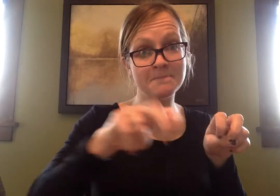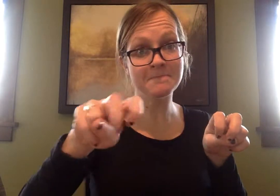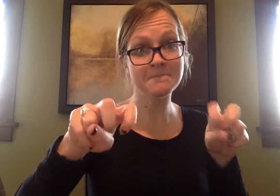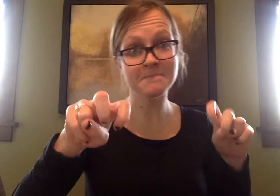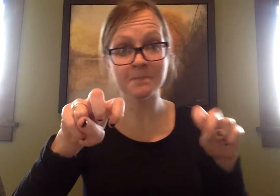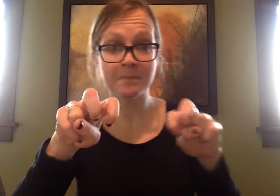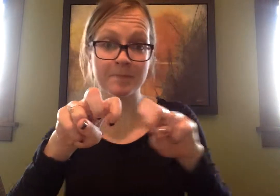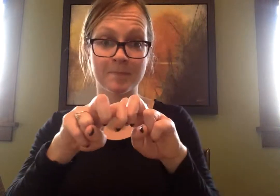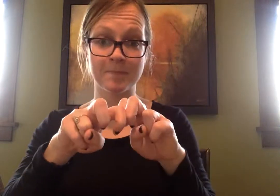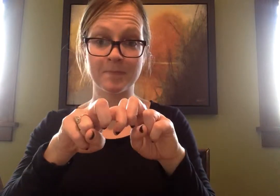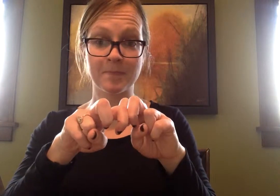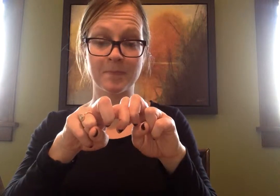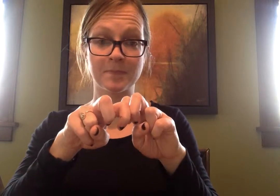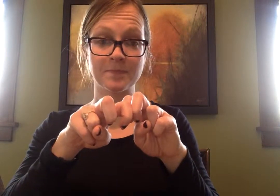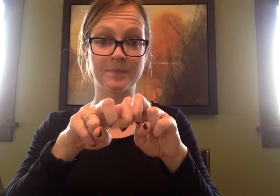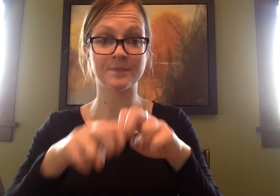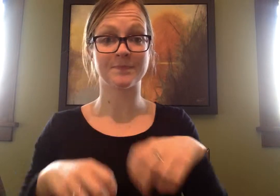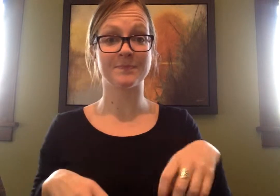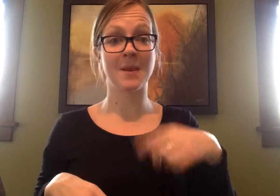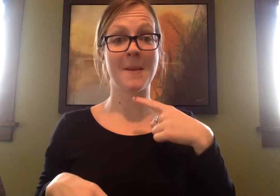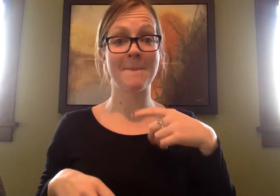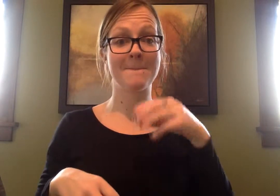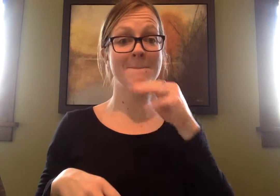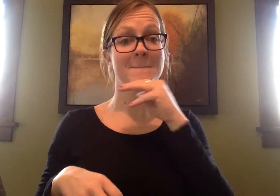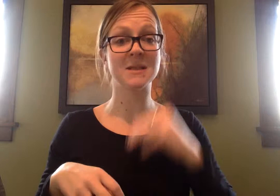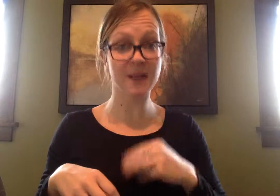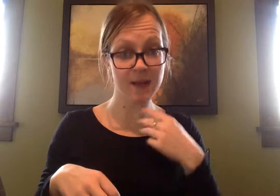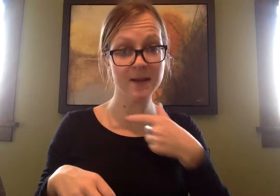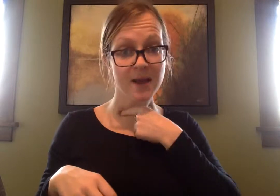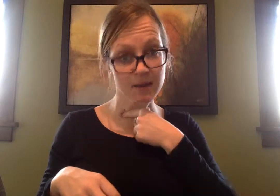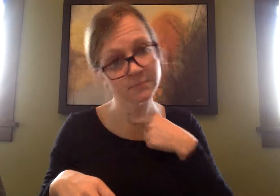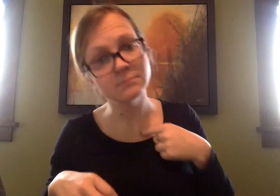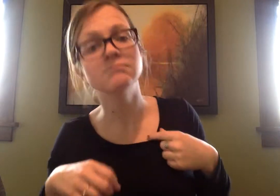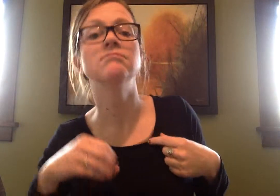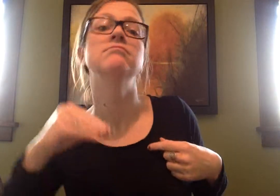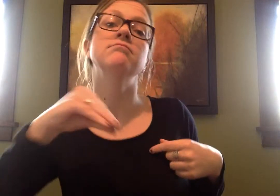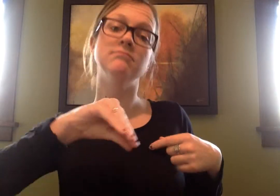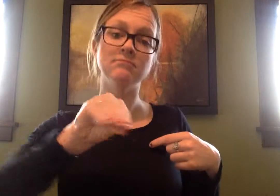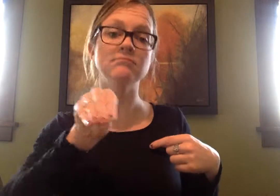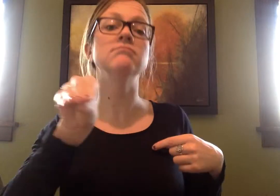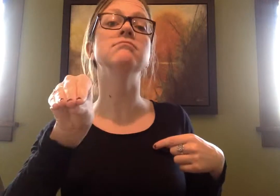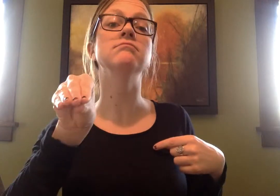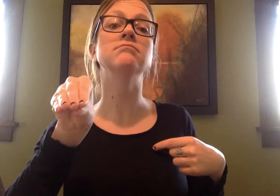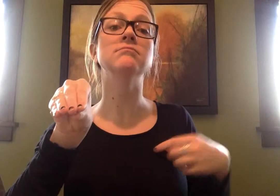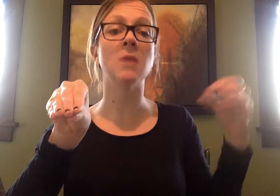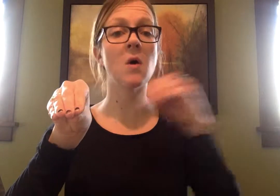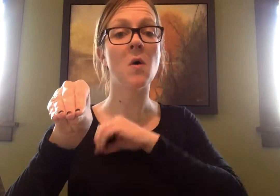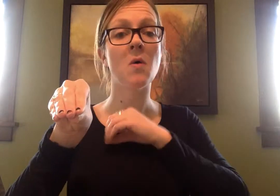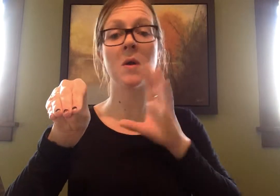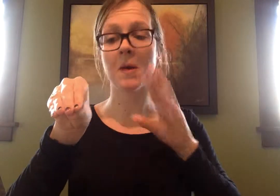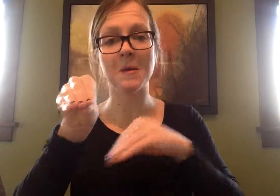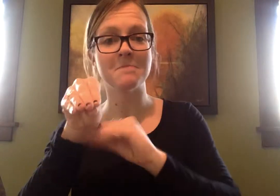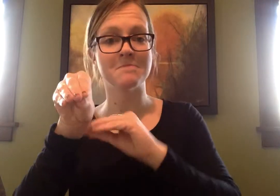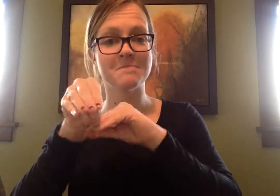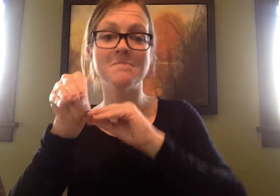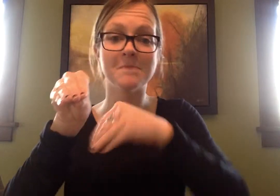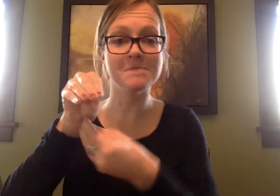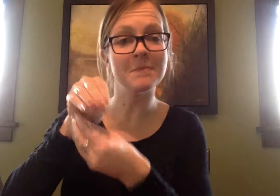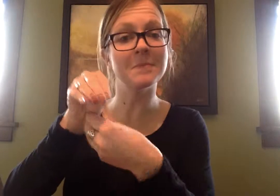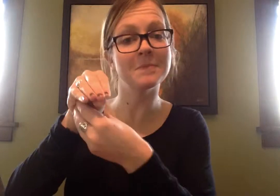nuzzles Mzee's neck, and Mzee stretches his neck forward, asking for more, just as he does when Stephen tickles